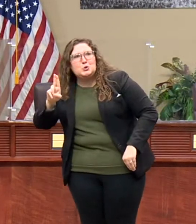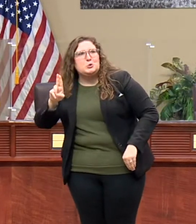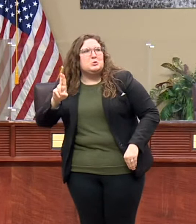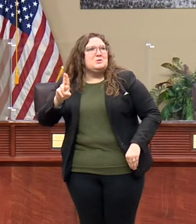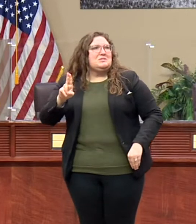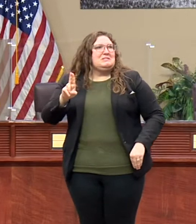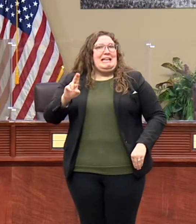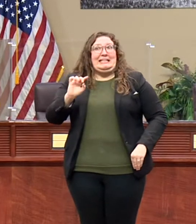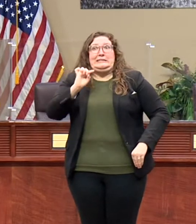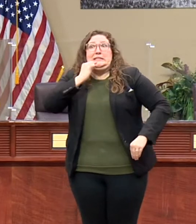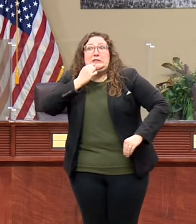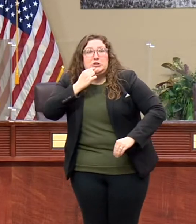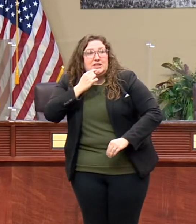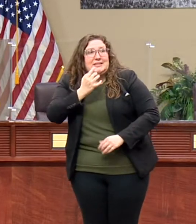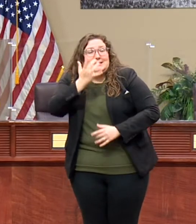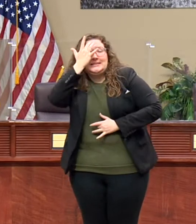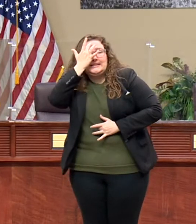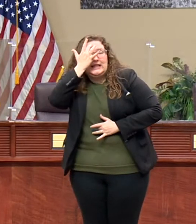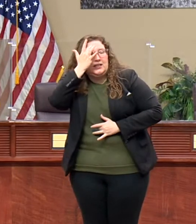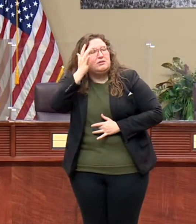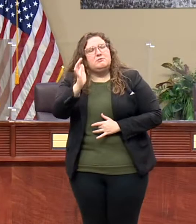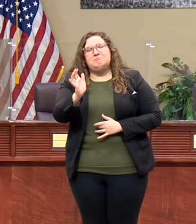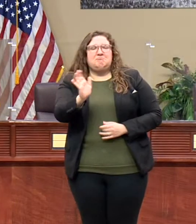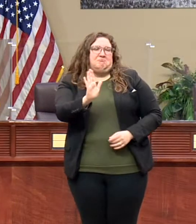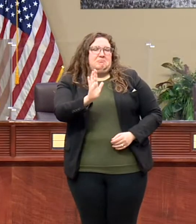increased. So those who are put on vents.